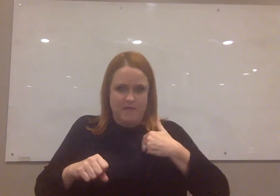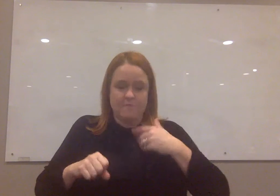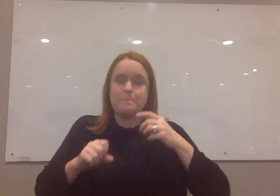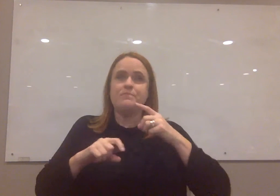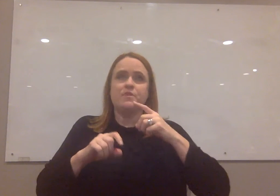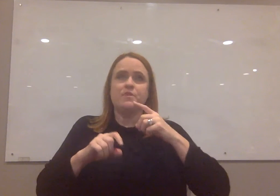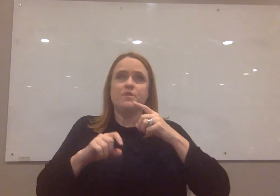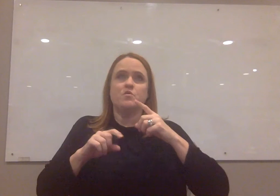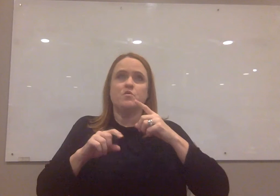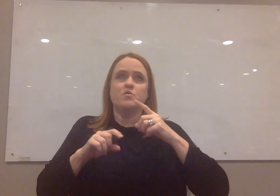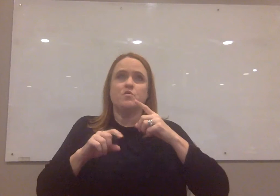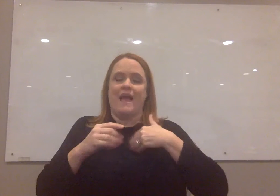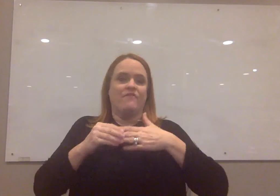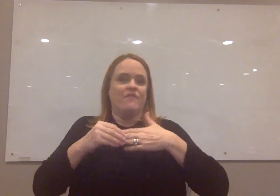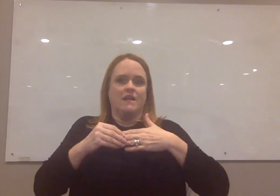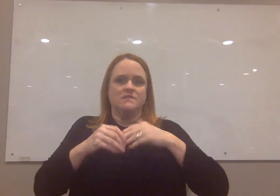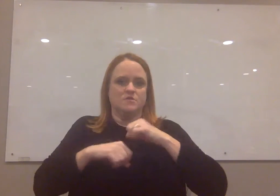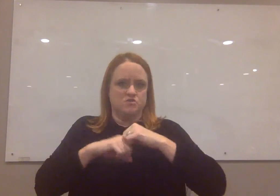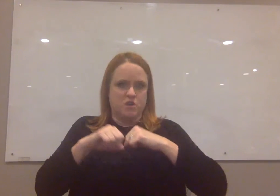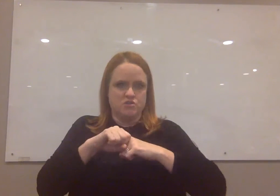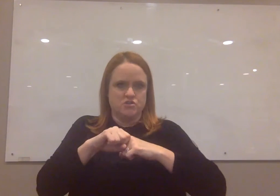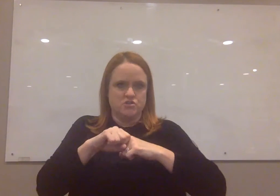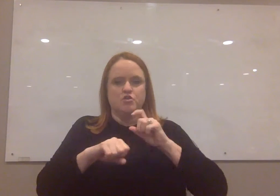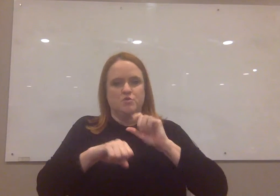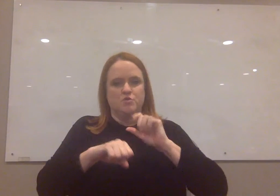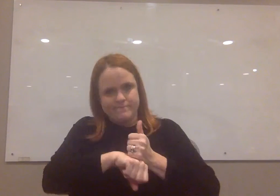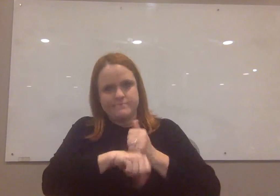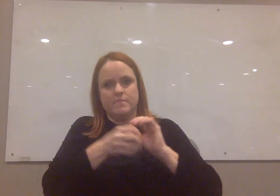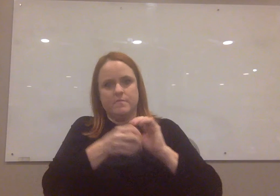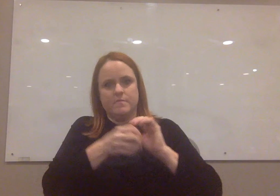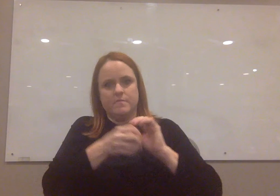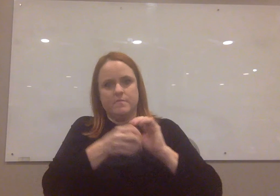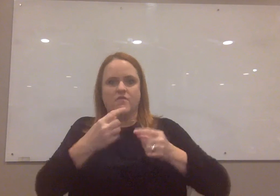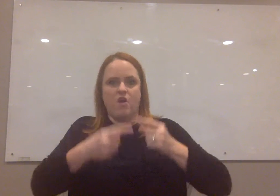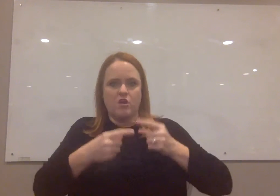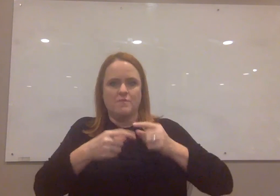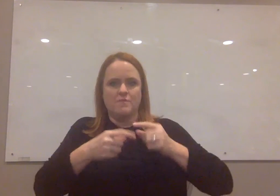flexible structure. You need like a fixed number of arguments in fixed position to do that sort of thing.